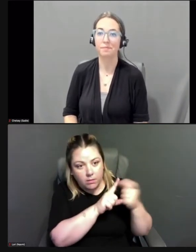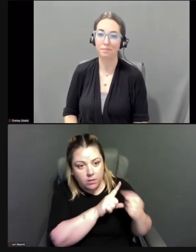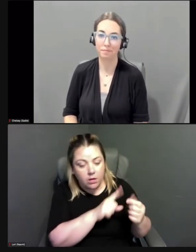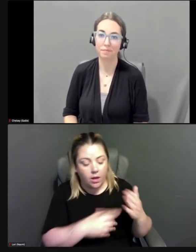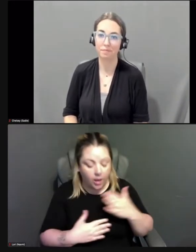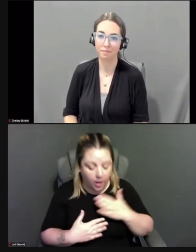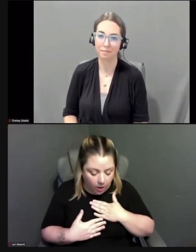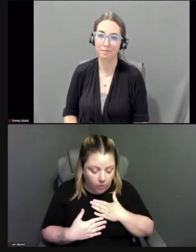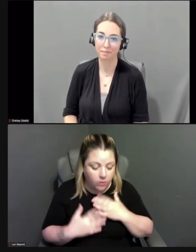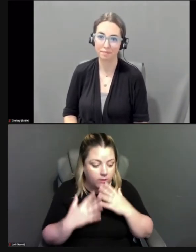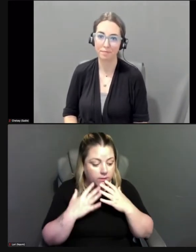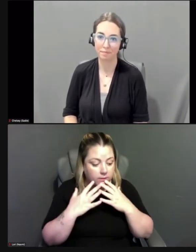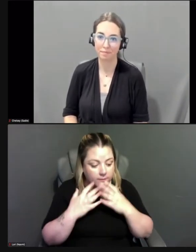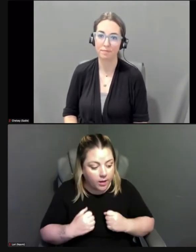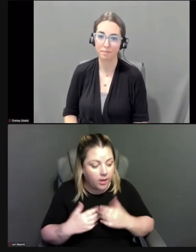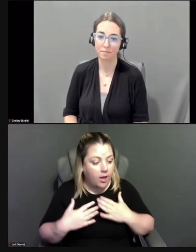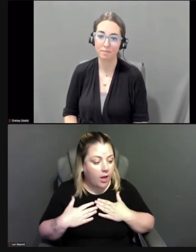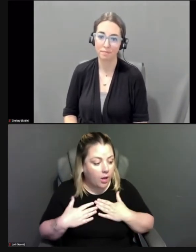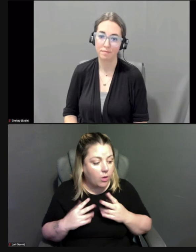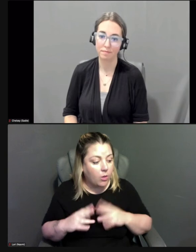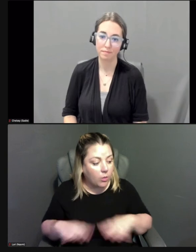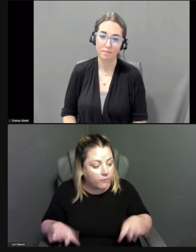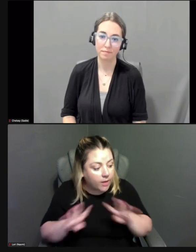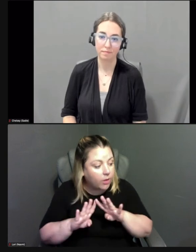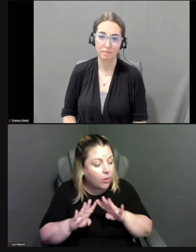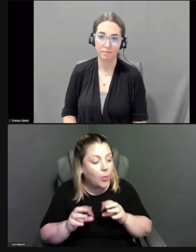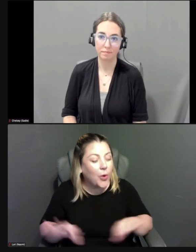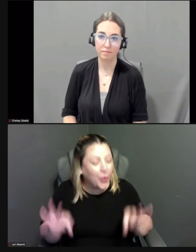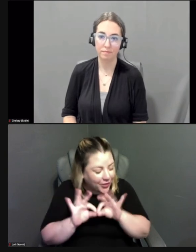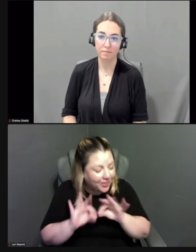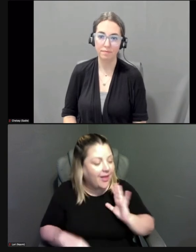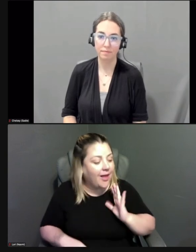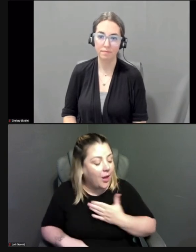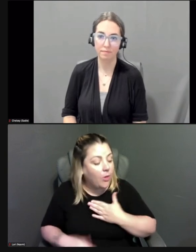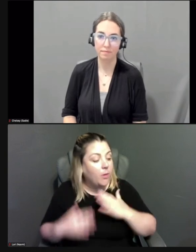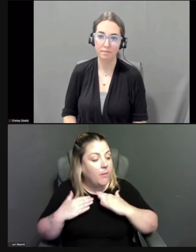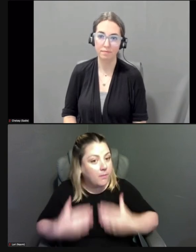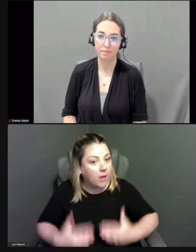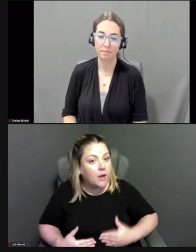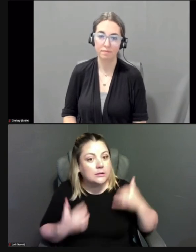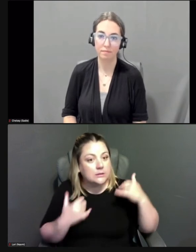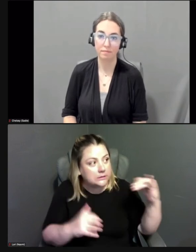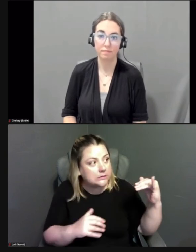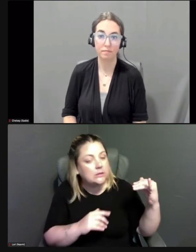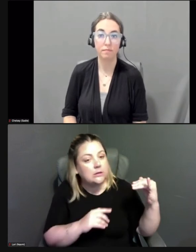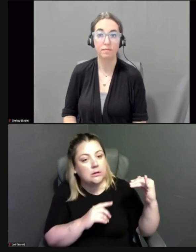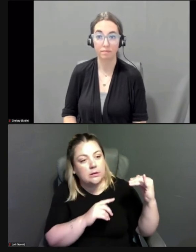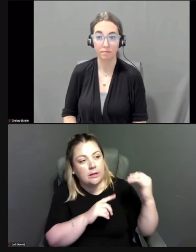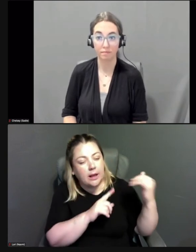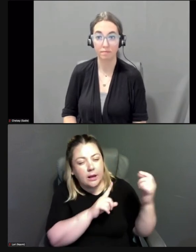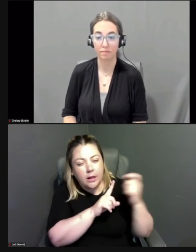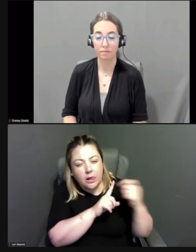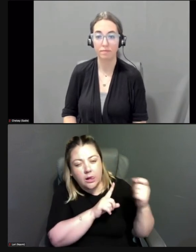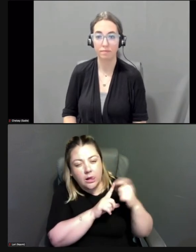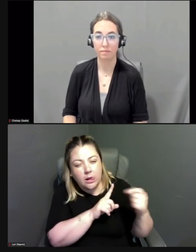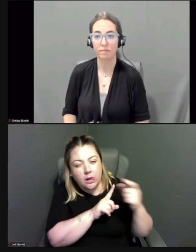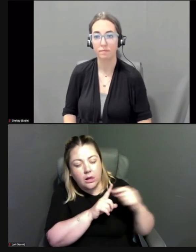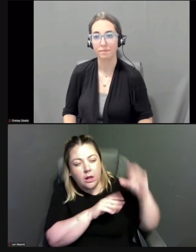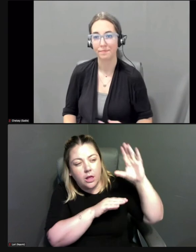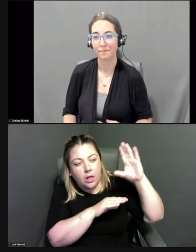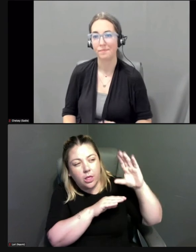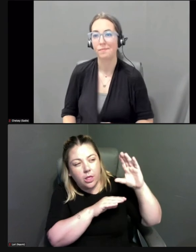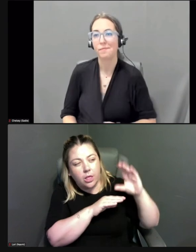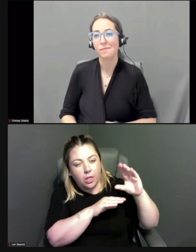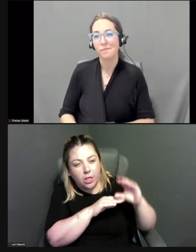and our worth and all of that stuff. And so, for me, I was still early in my journey and didn't have that real solid